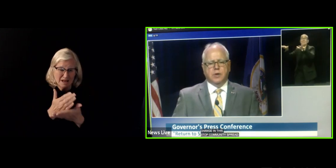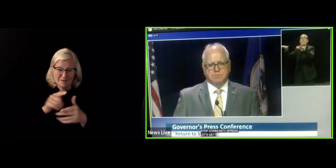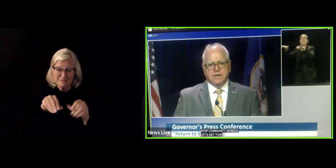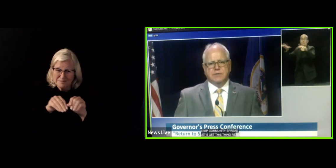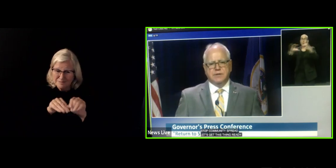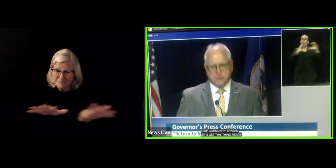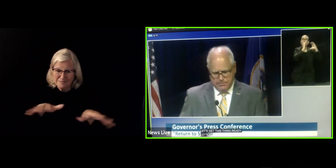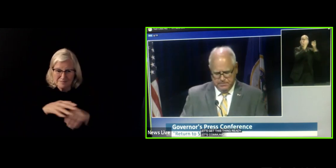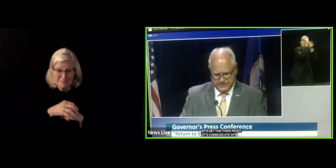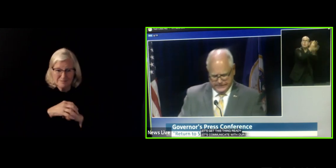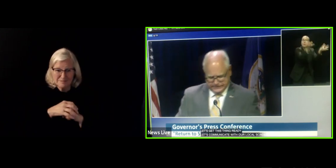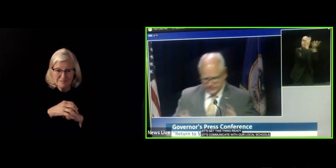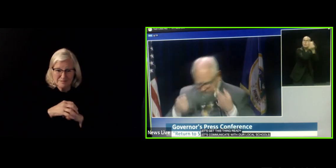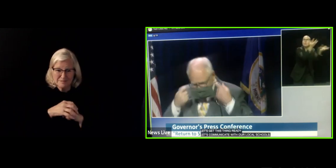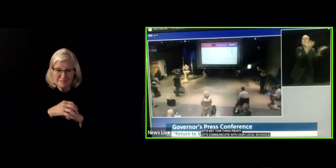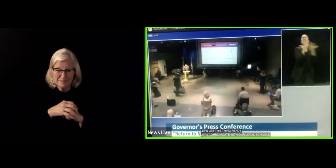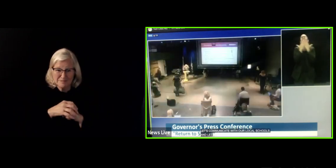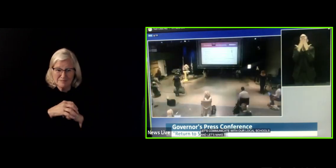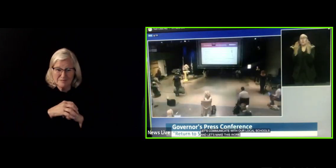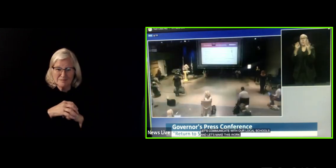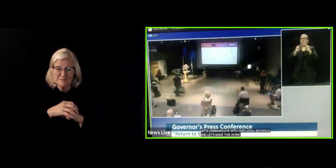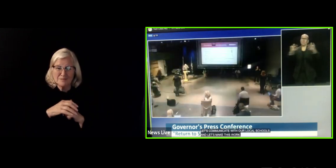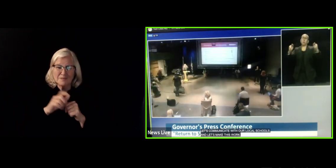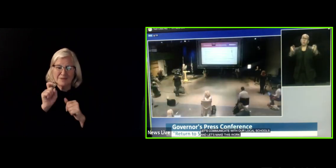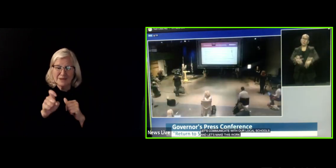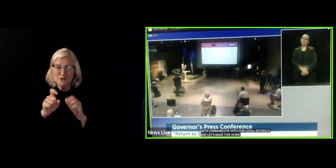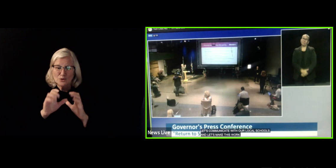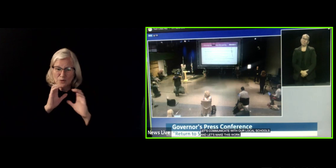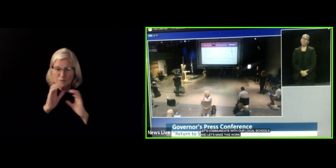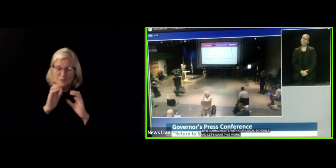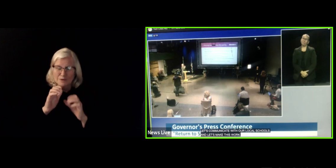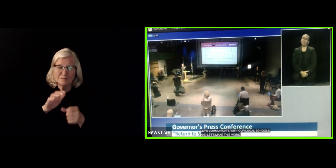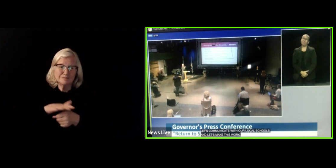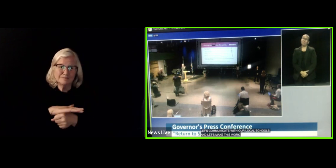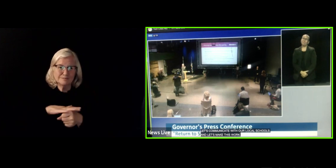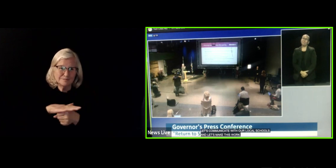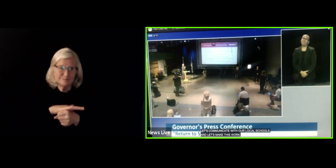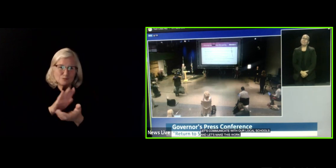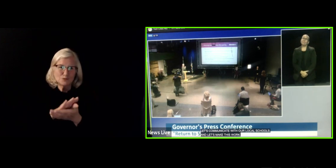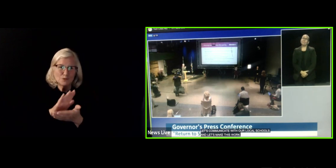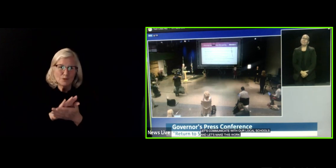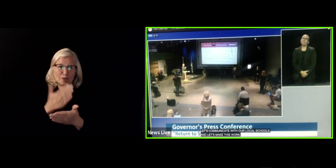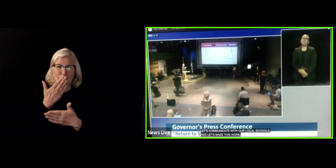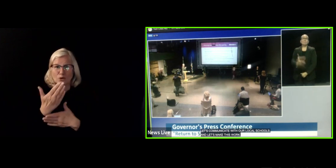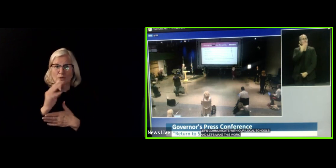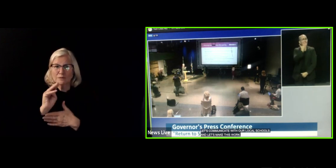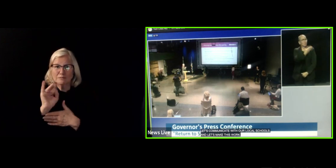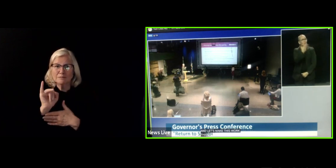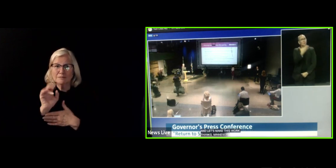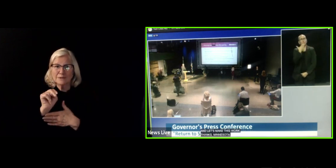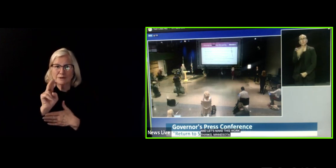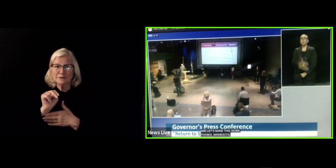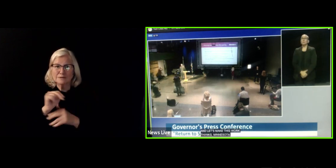work. Thanks, Minnesota. Thanks, commissioners. Lieutenant Governor, thank you.